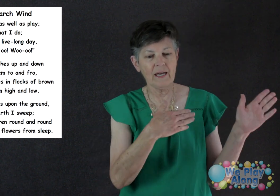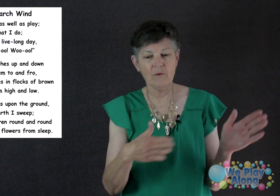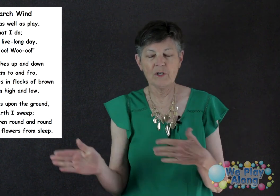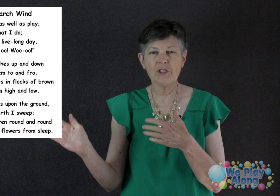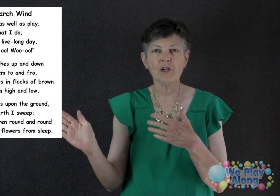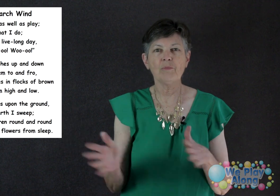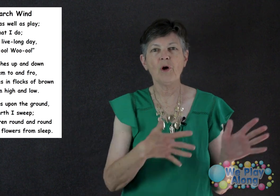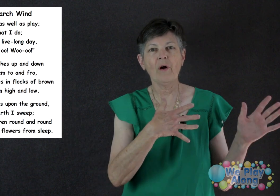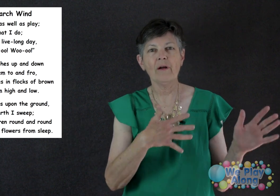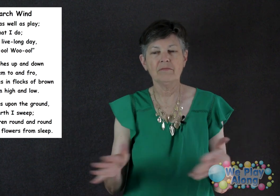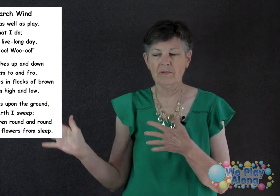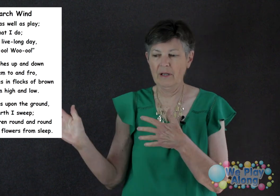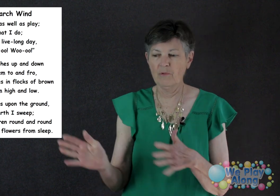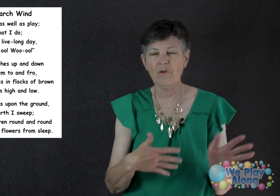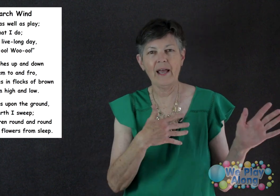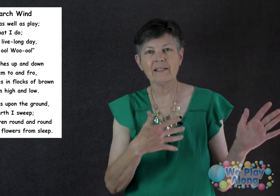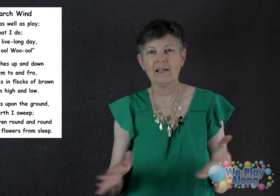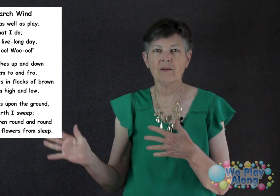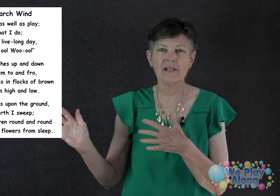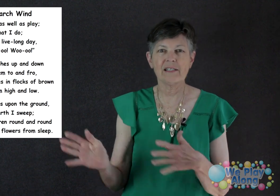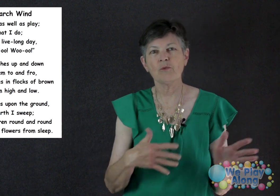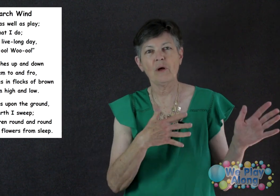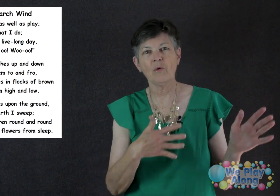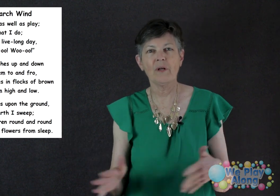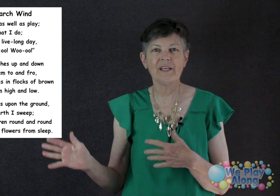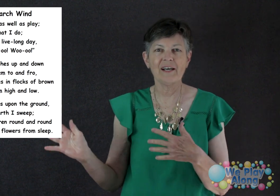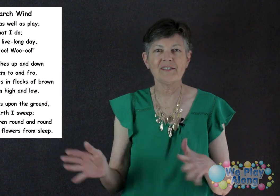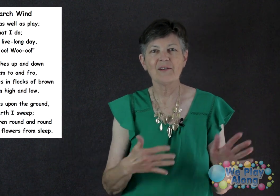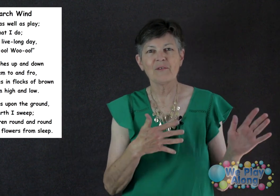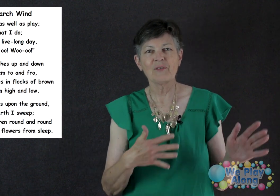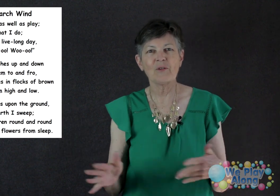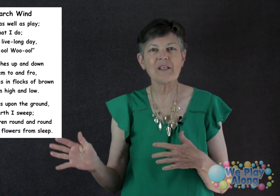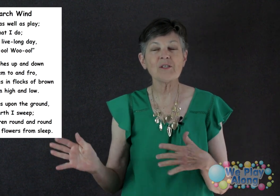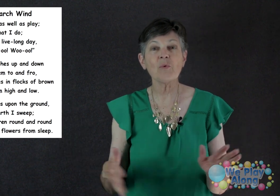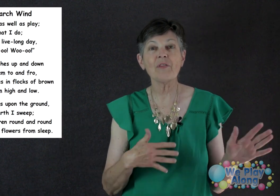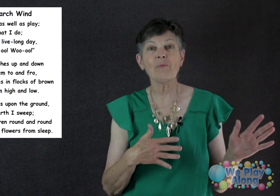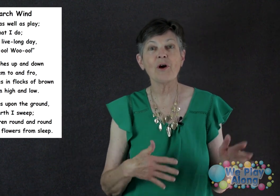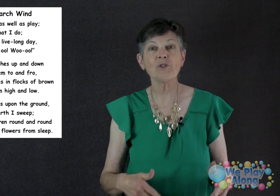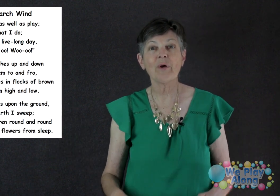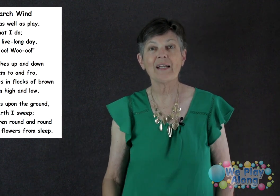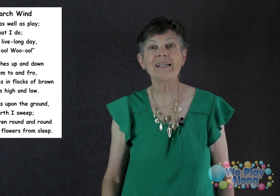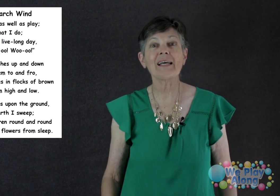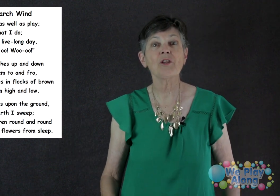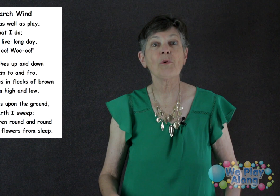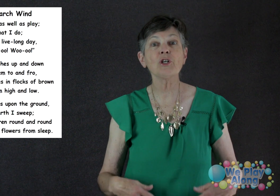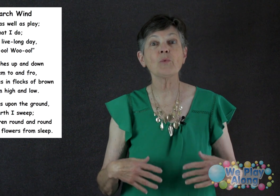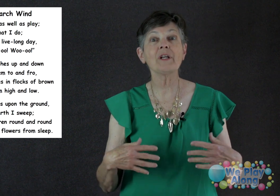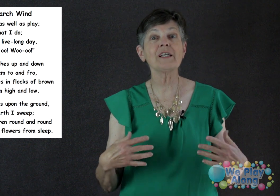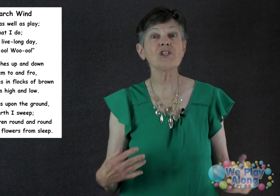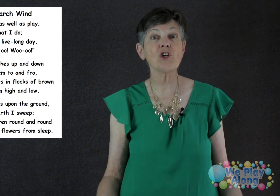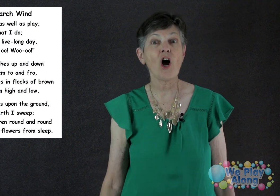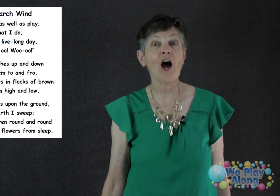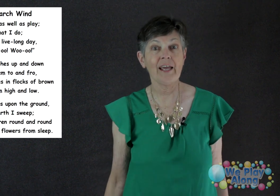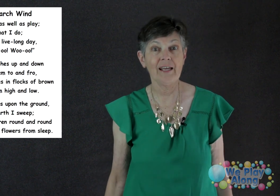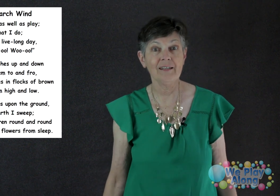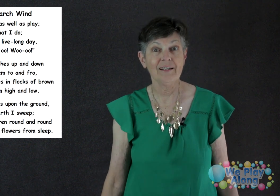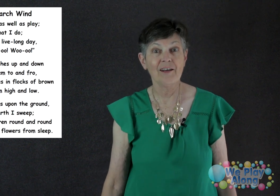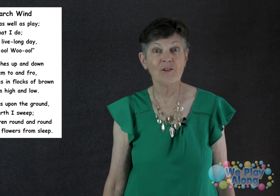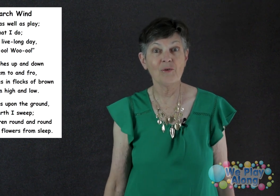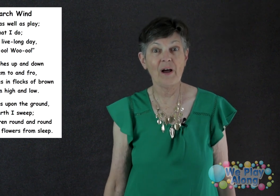Wind. We're just gonna blow our, like move our hands, like, because this is what the wind does. So this is what the March Wind, and it's like the March Wind is talking throughout